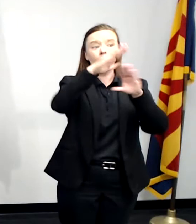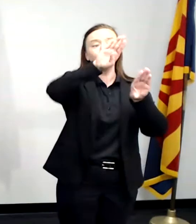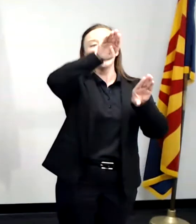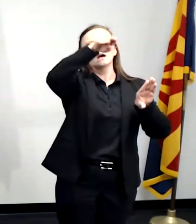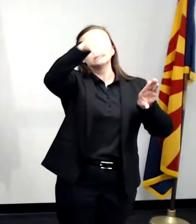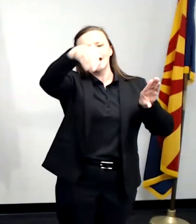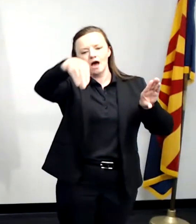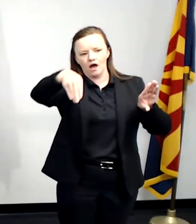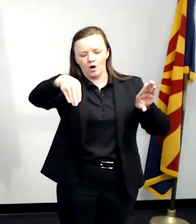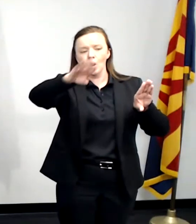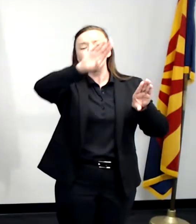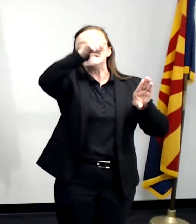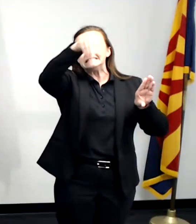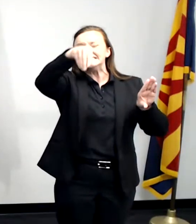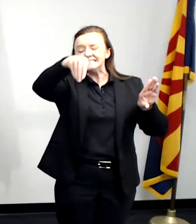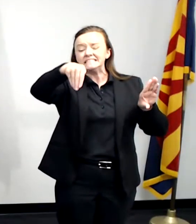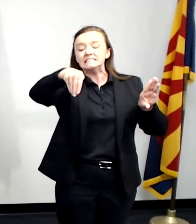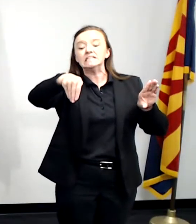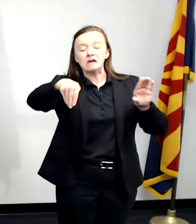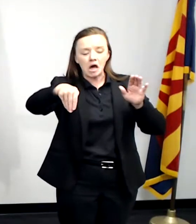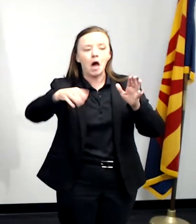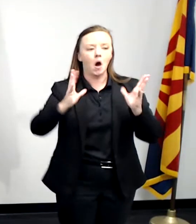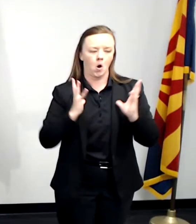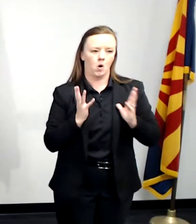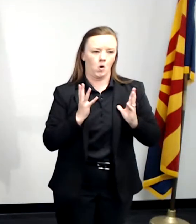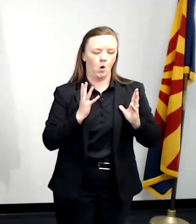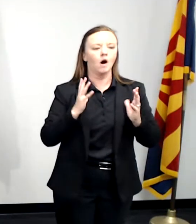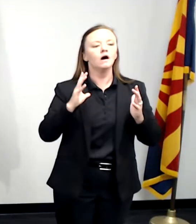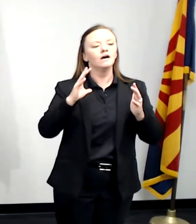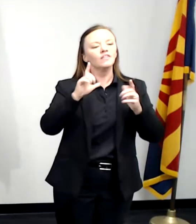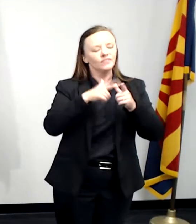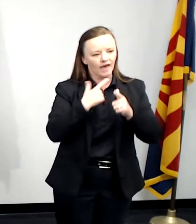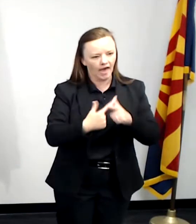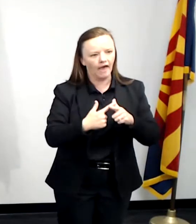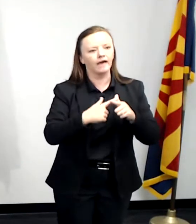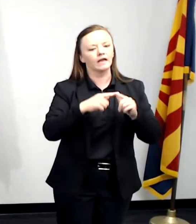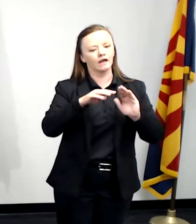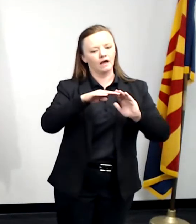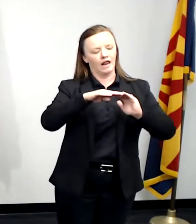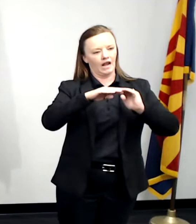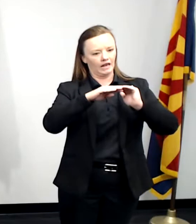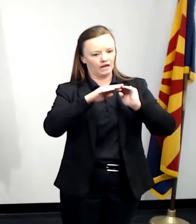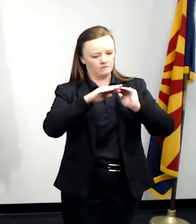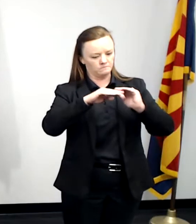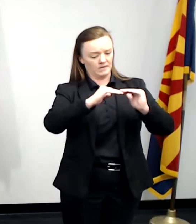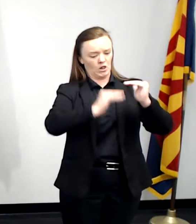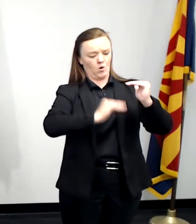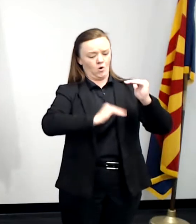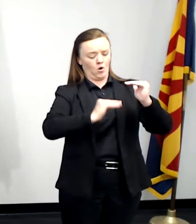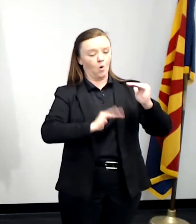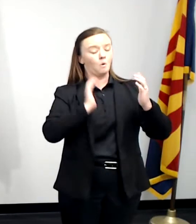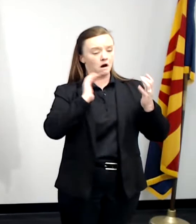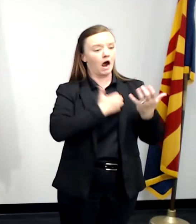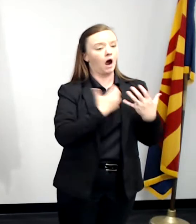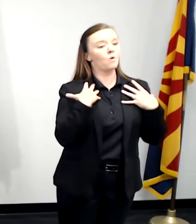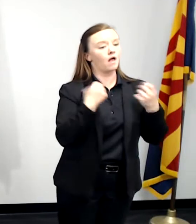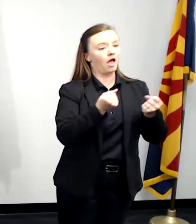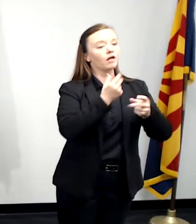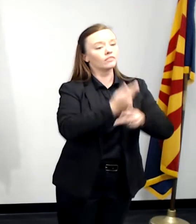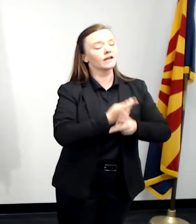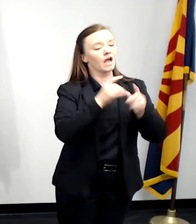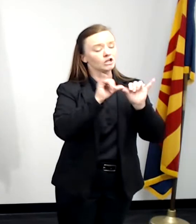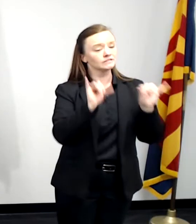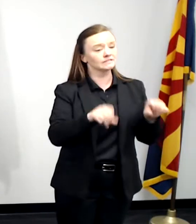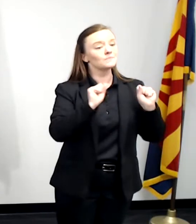back down well below that line where we're declining and we're below what our healthcare system can manage. And at